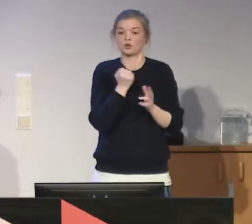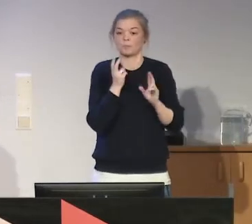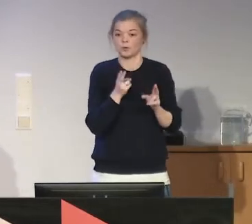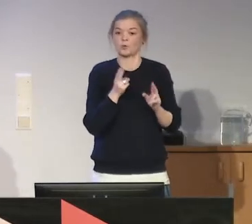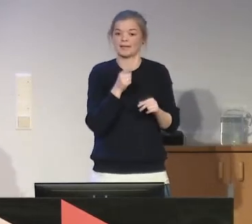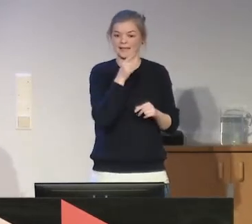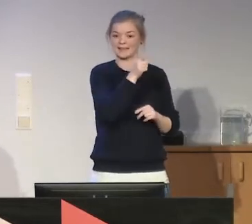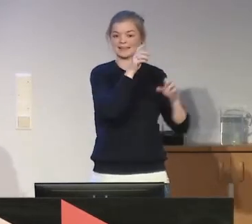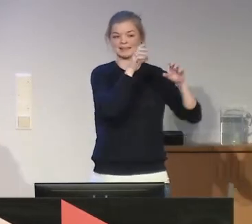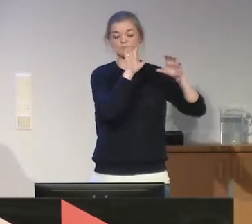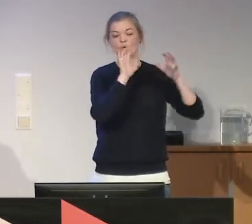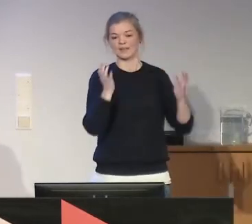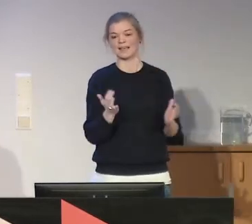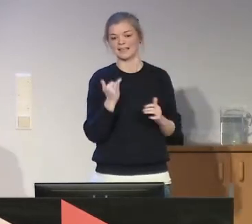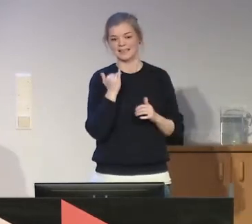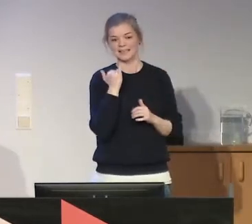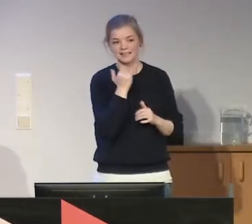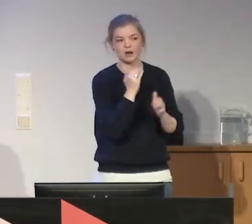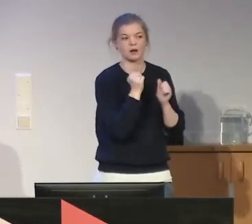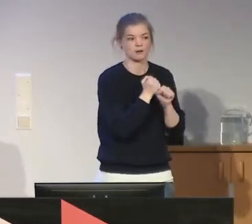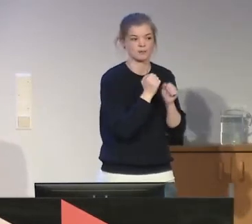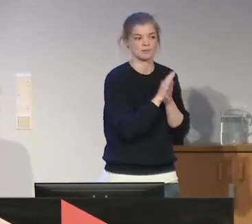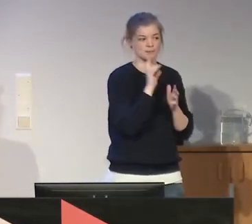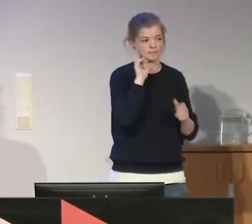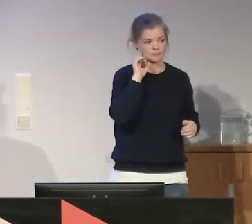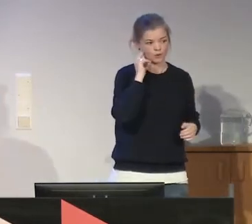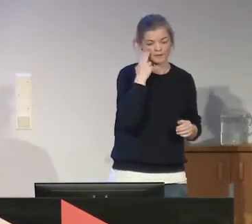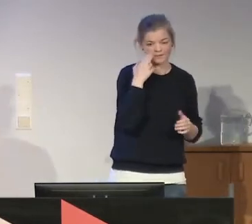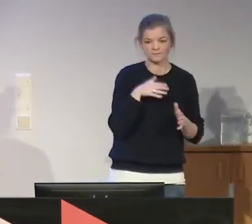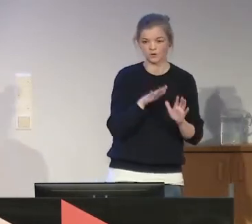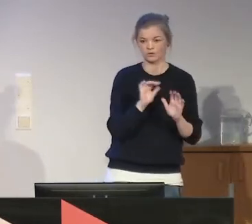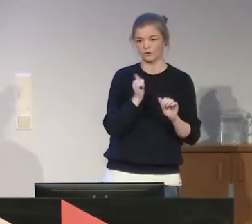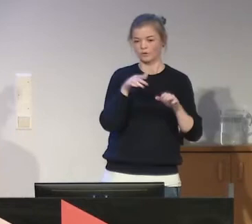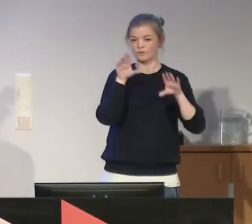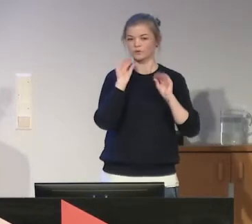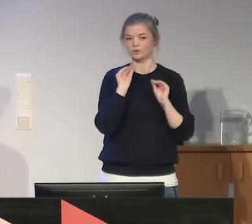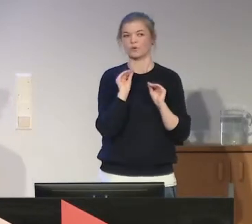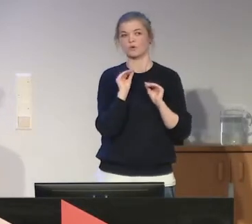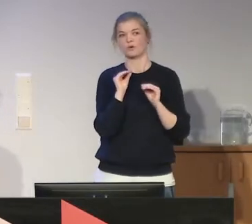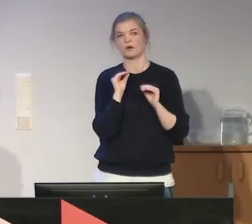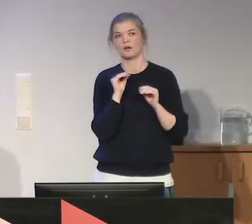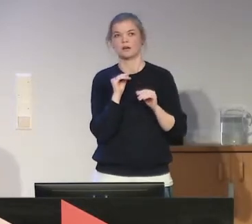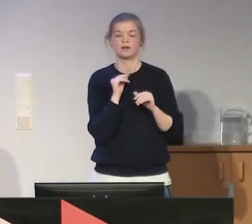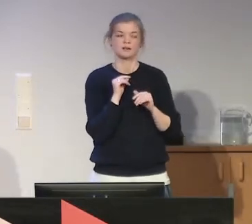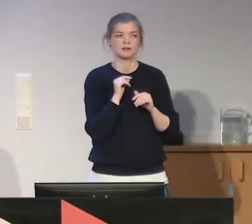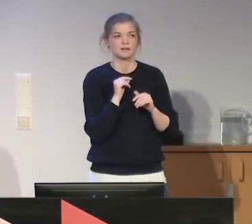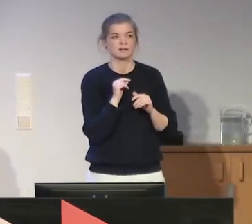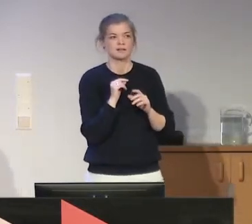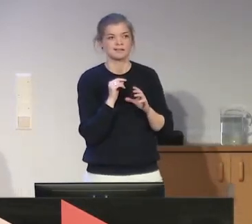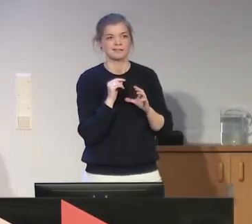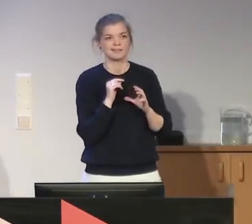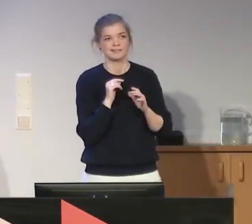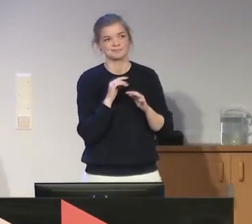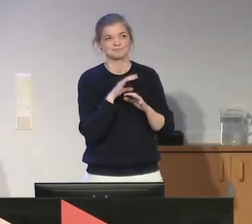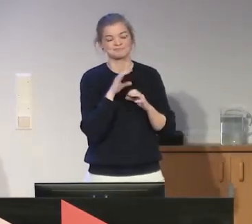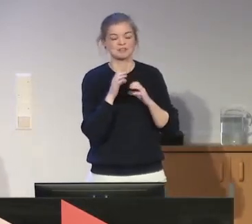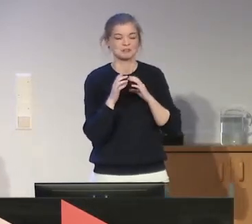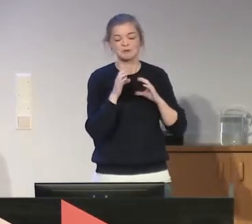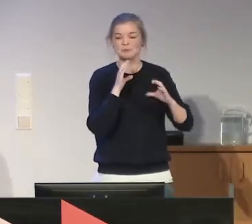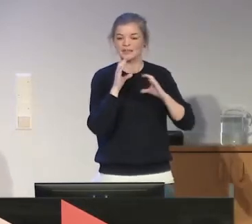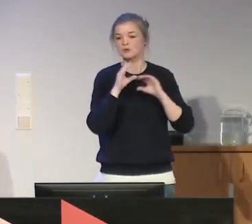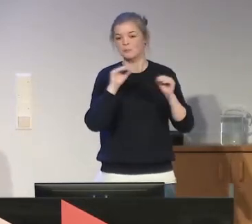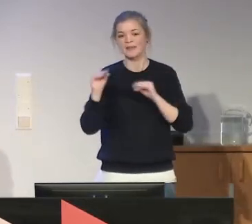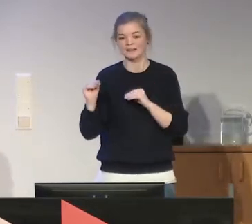I think that I think it was beneficial for me to use it. I really had a, it was a good thing to understand for, to understand